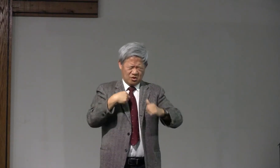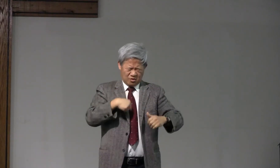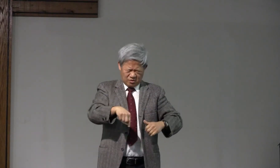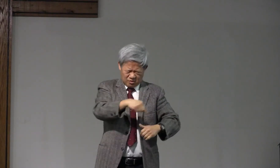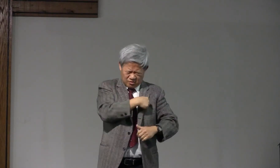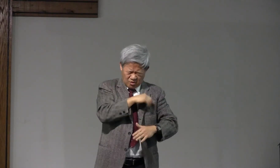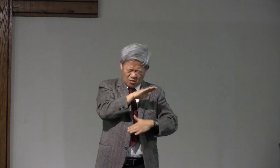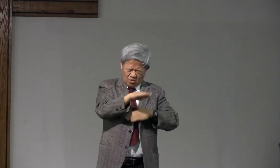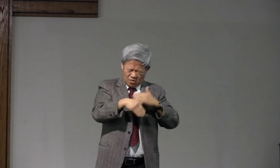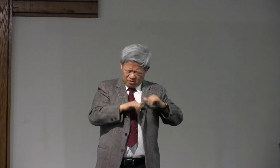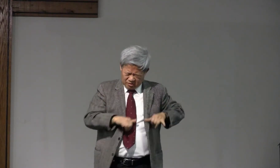to communicate with us.